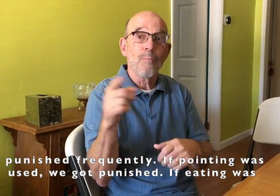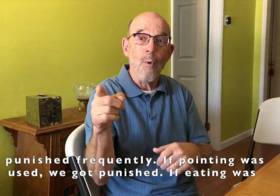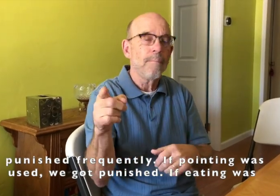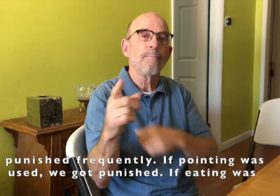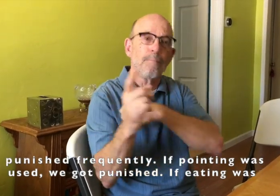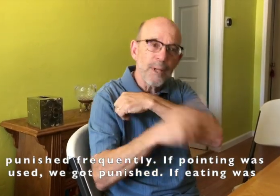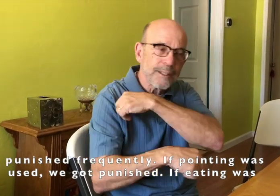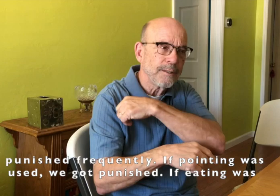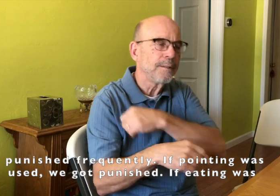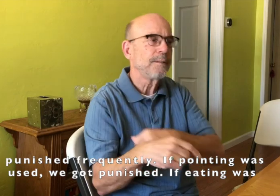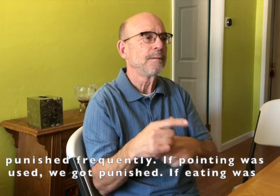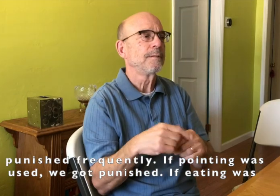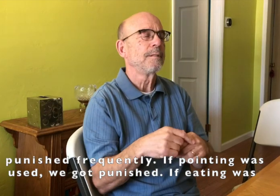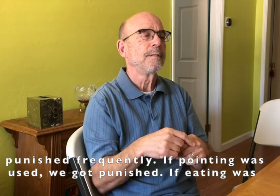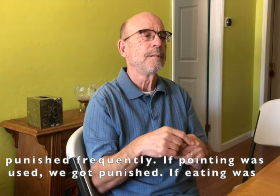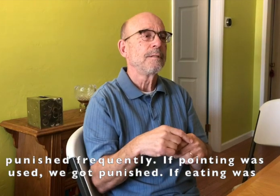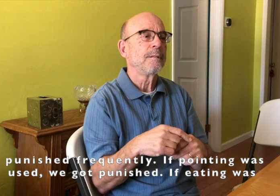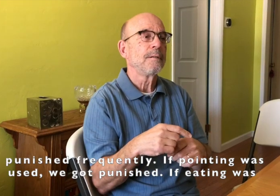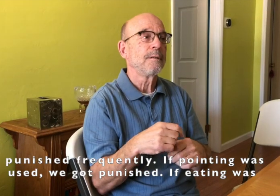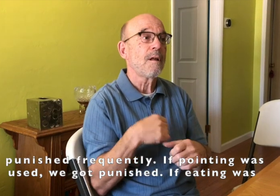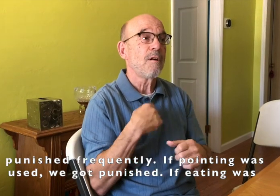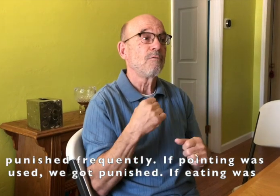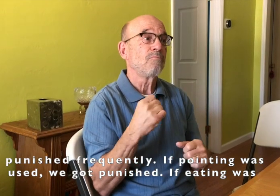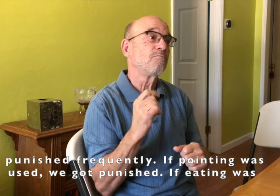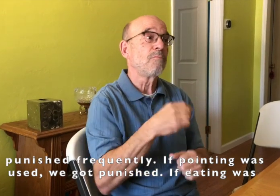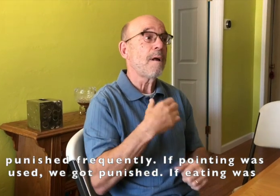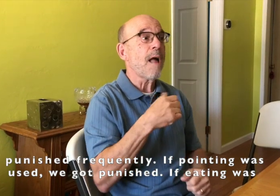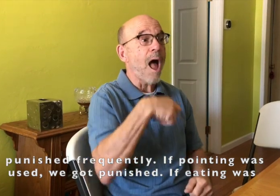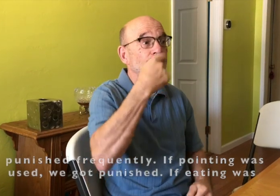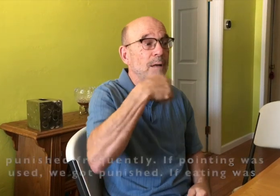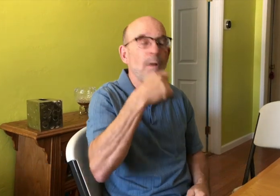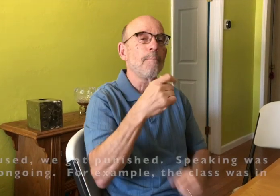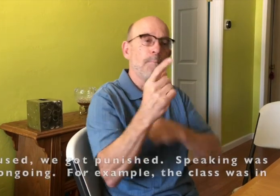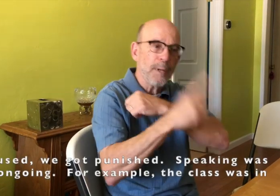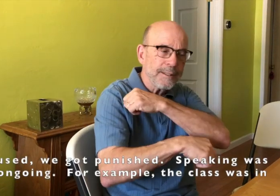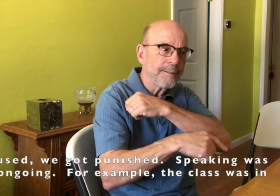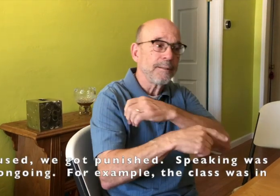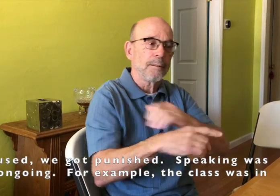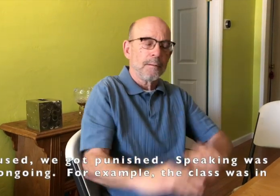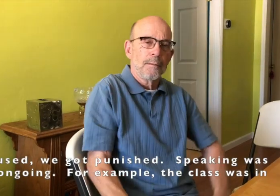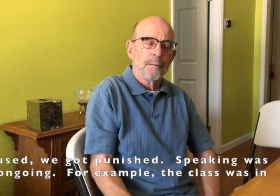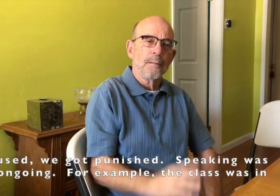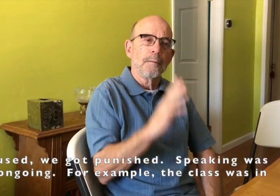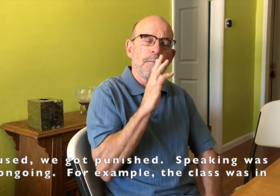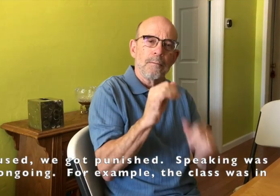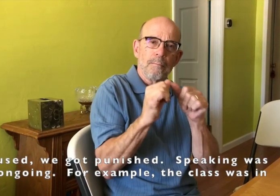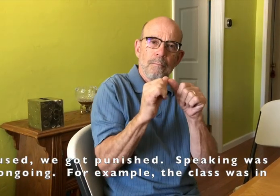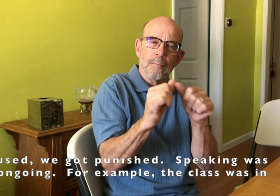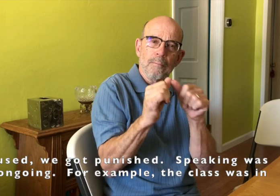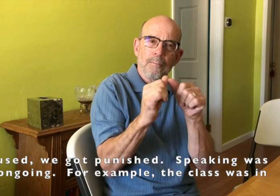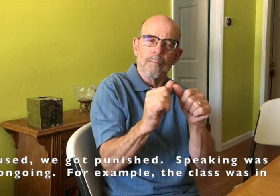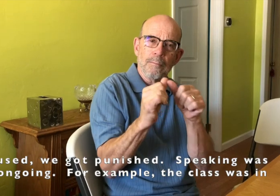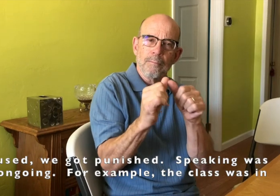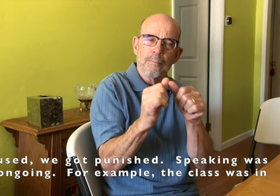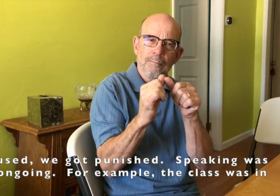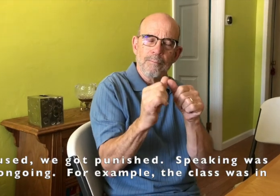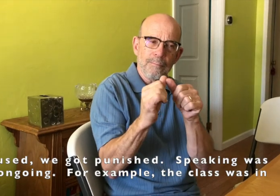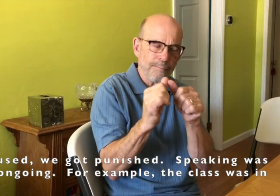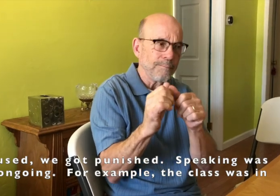was used, we got punished. If eating was used, we got punished. Speaking was ongoing.